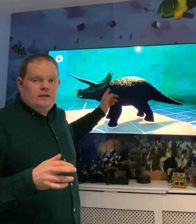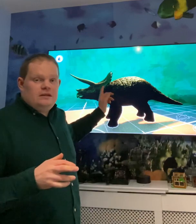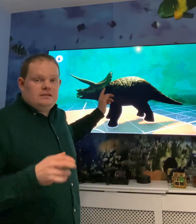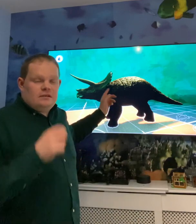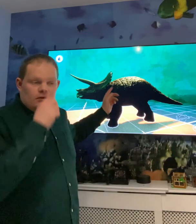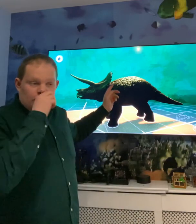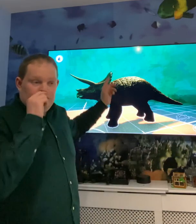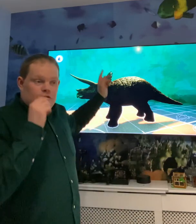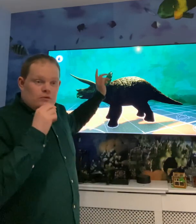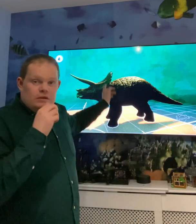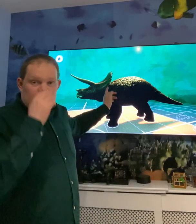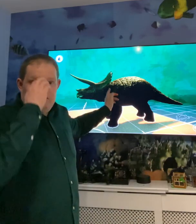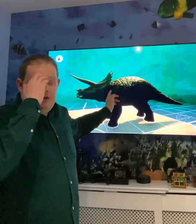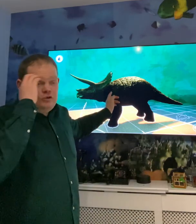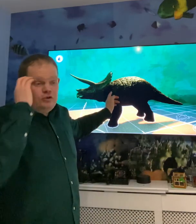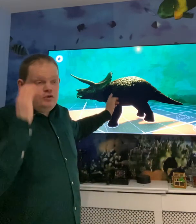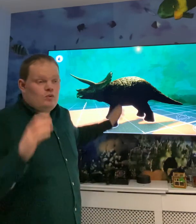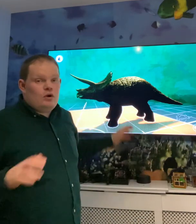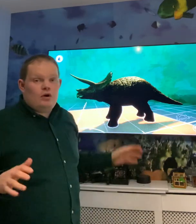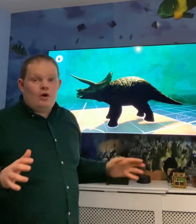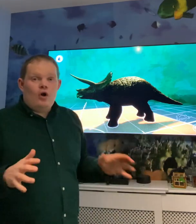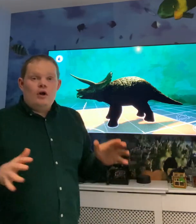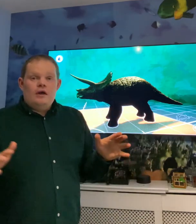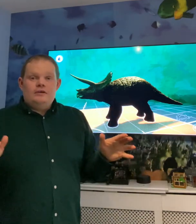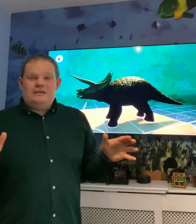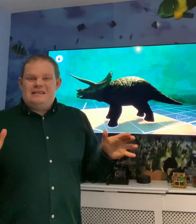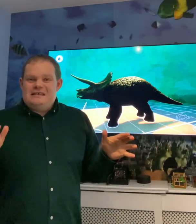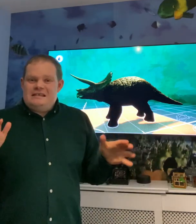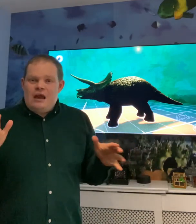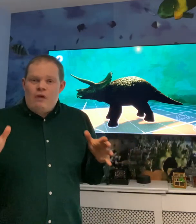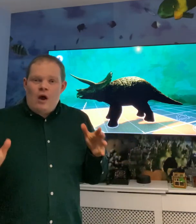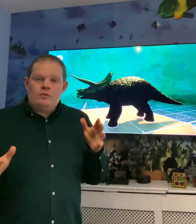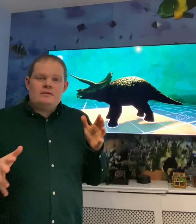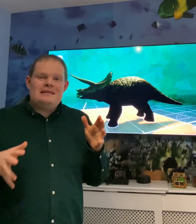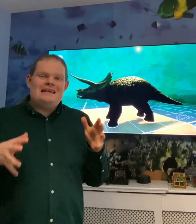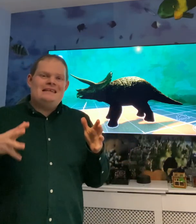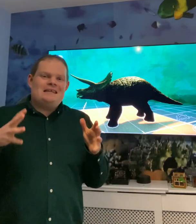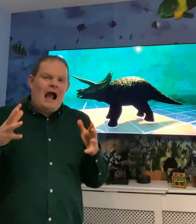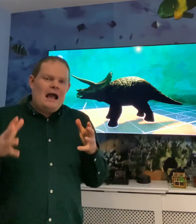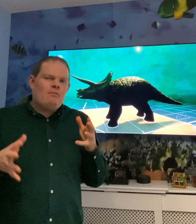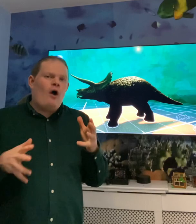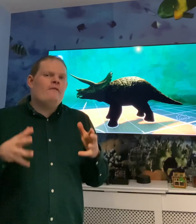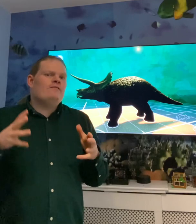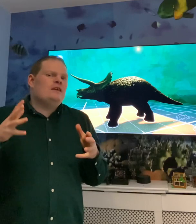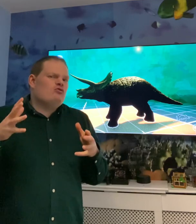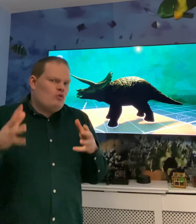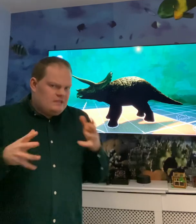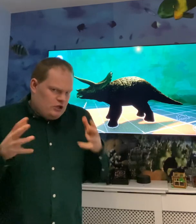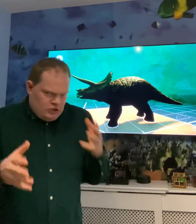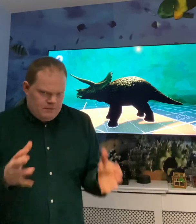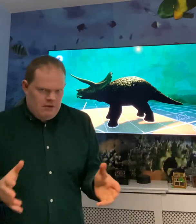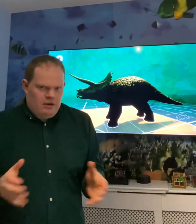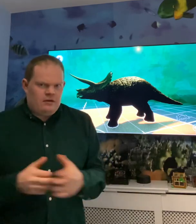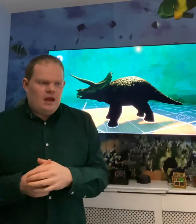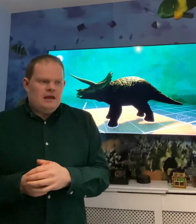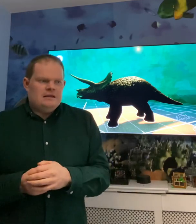these creatures were, say, around the time of the Cretaceous period.